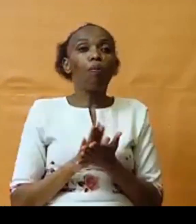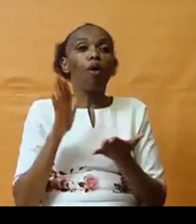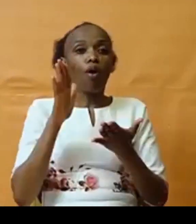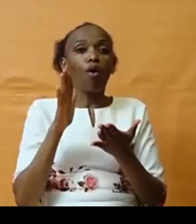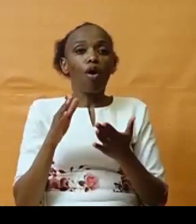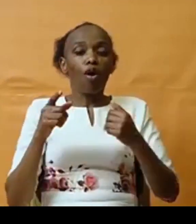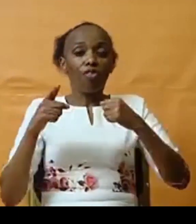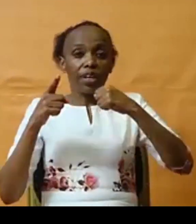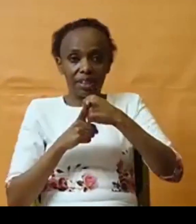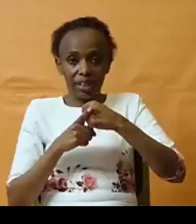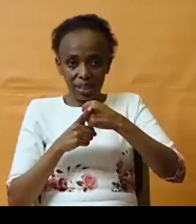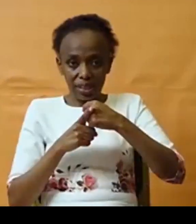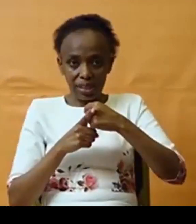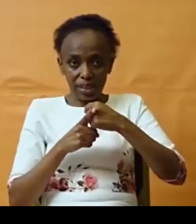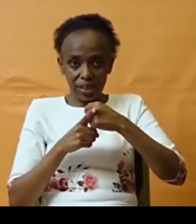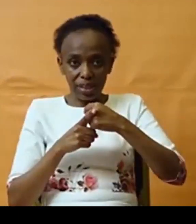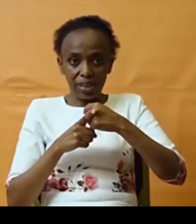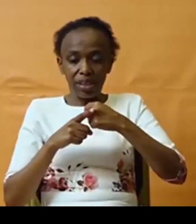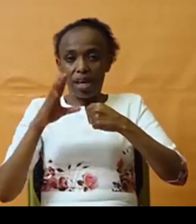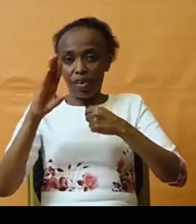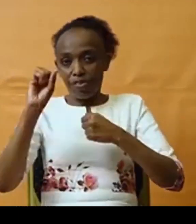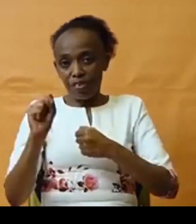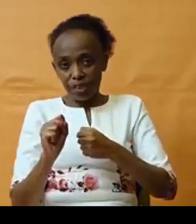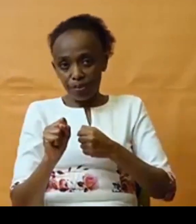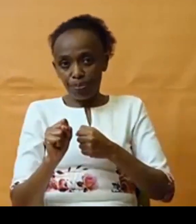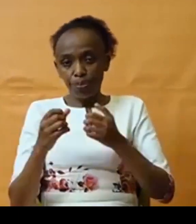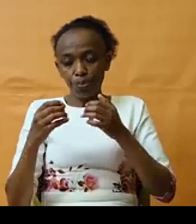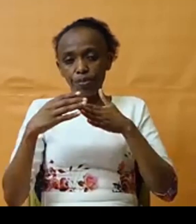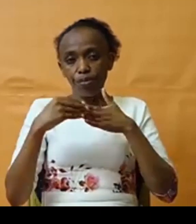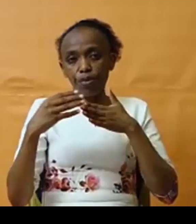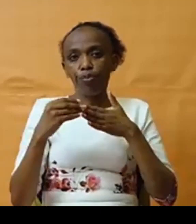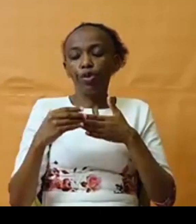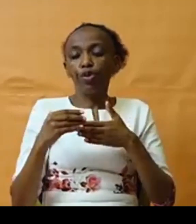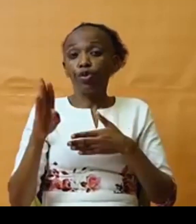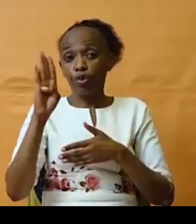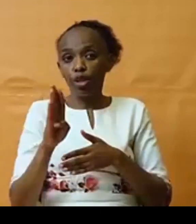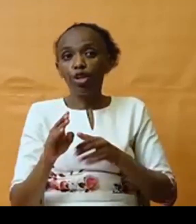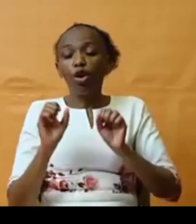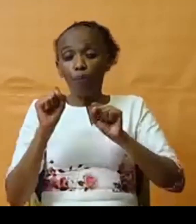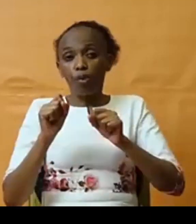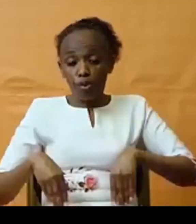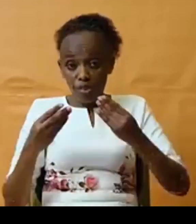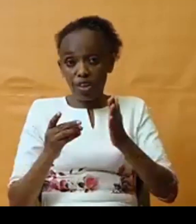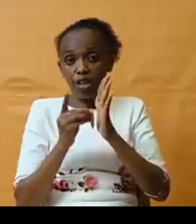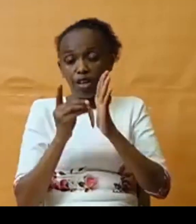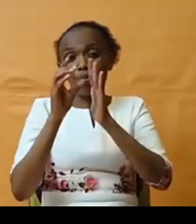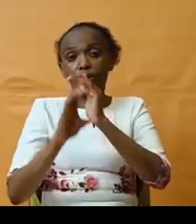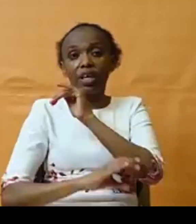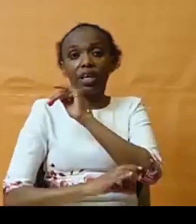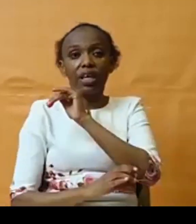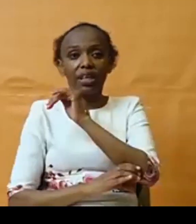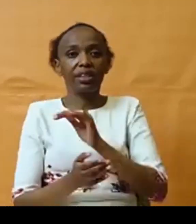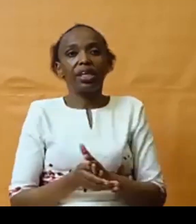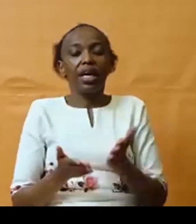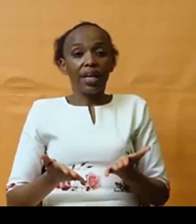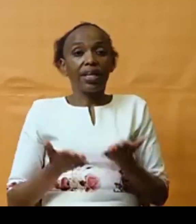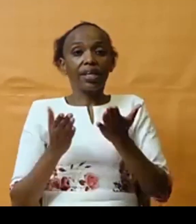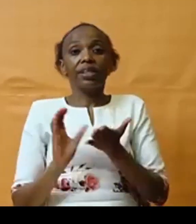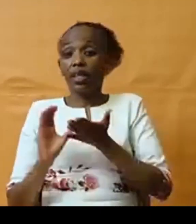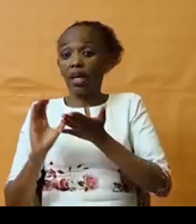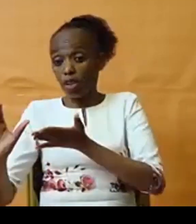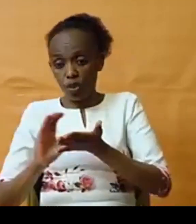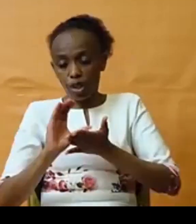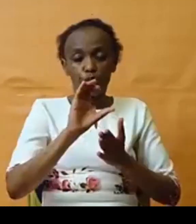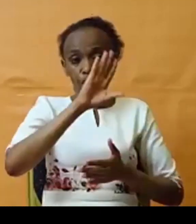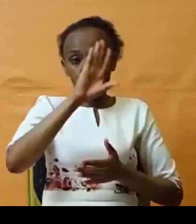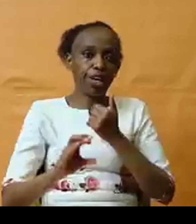the 650 billion SDRs can be reallocated towards developing countries to increase the allocation, for